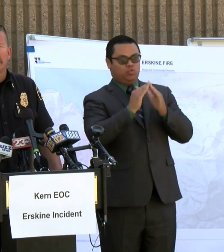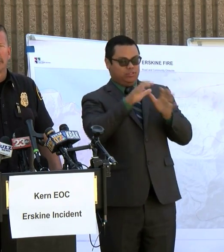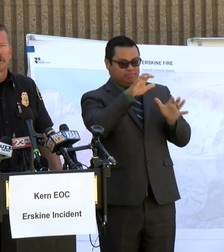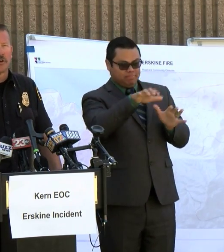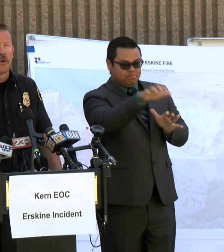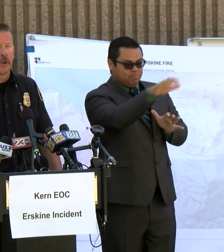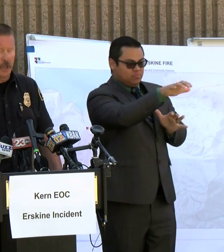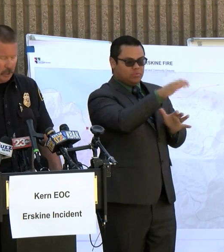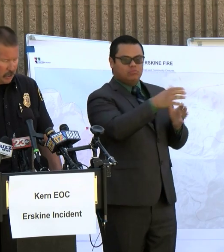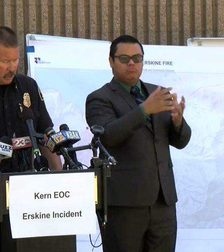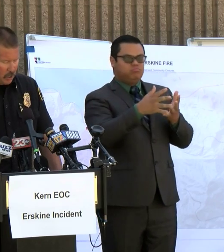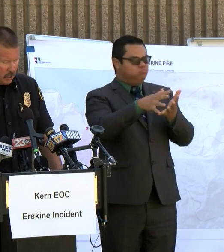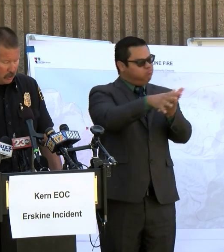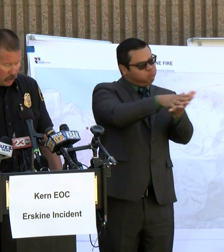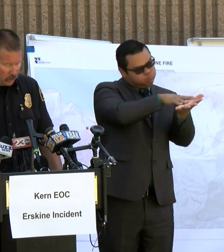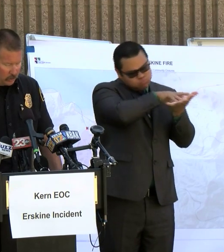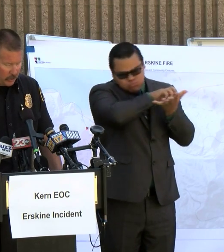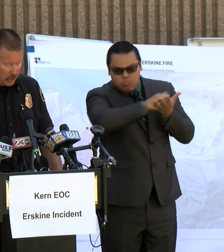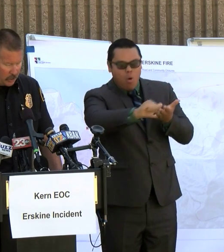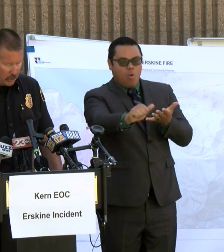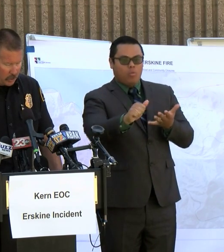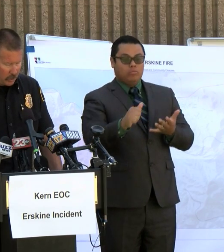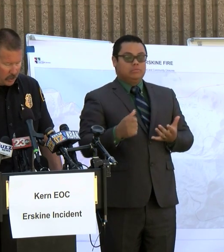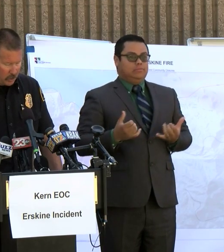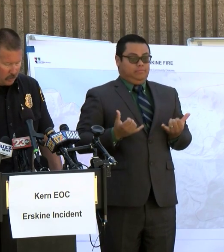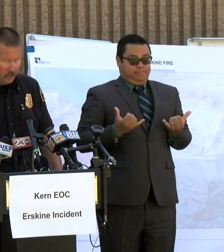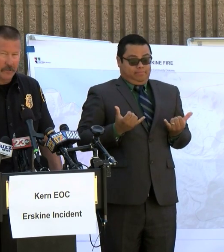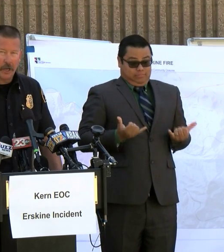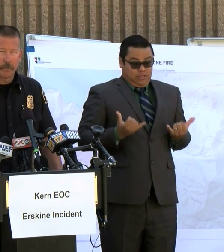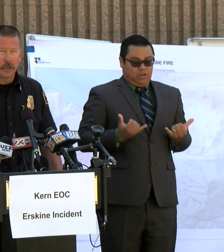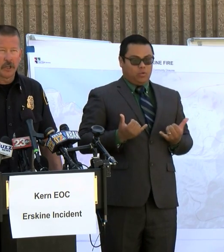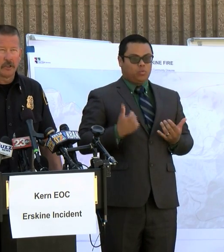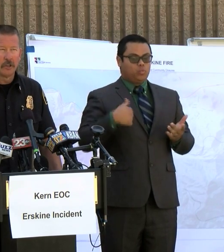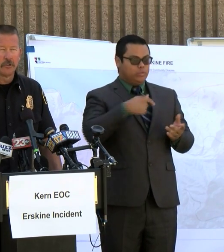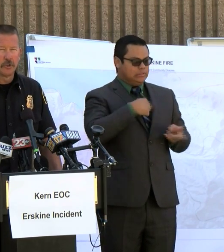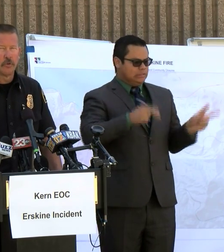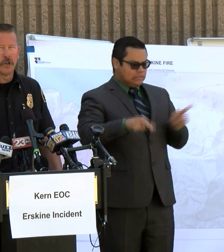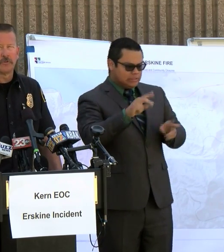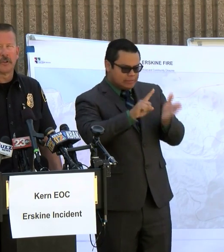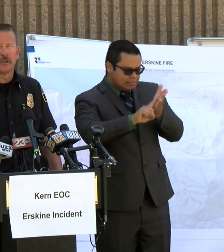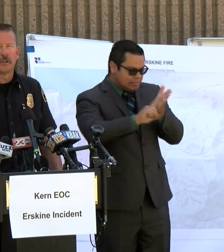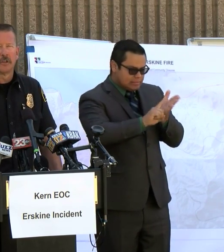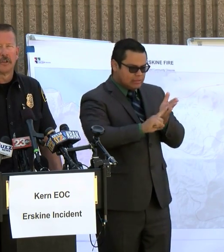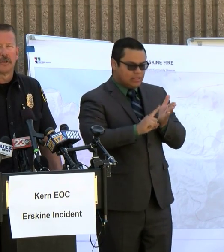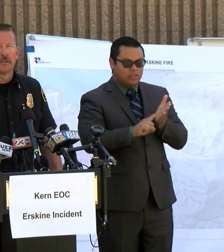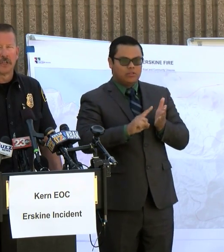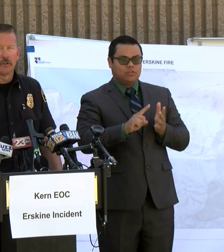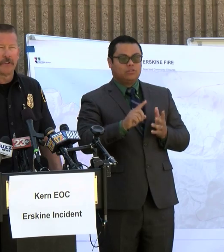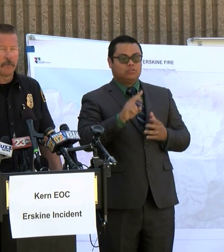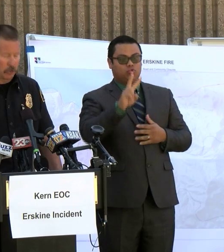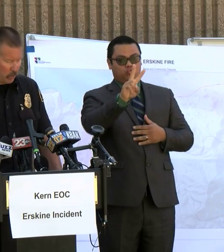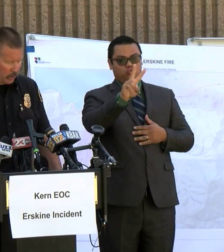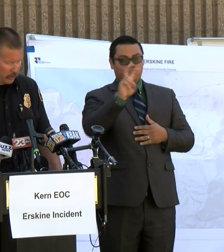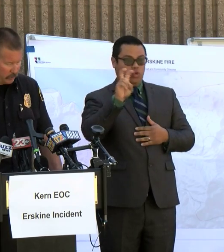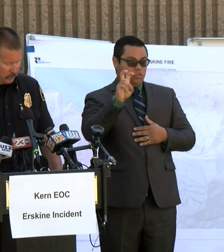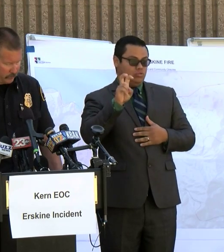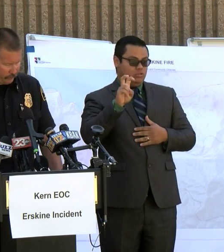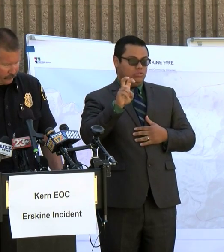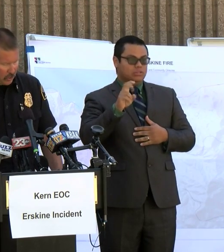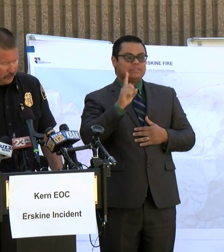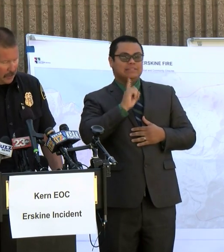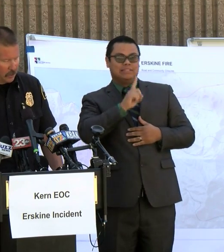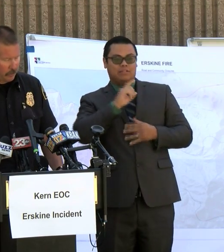communities, destroying, currently, we have documented 200 single-family